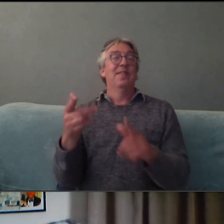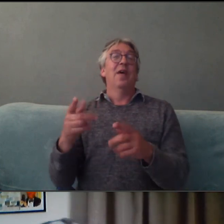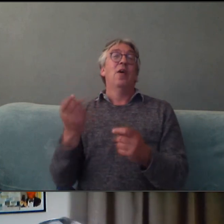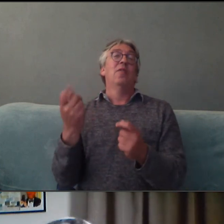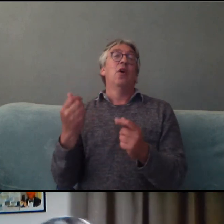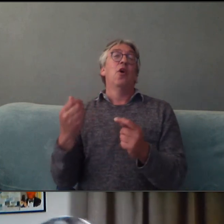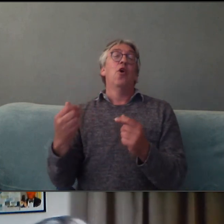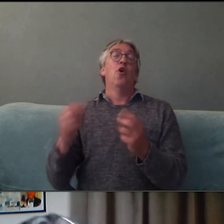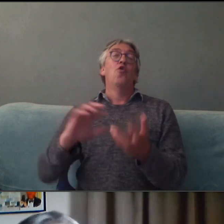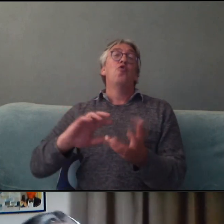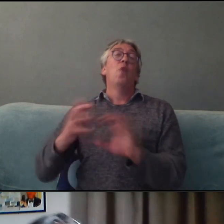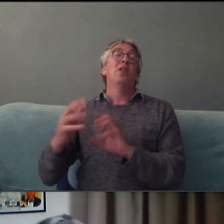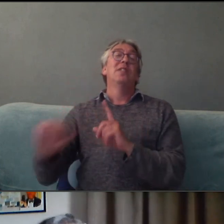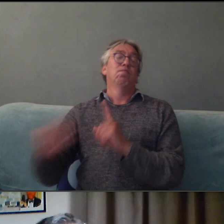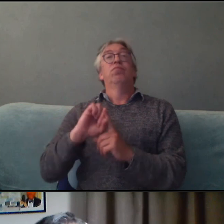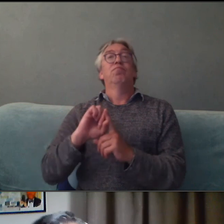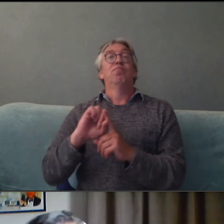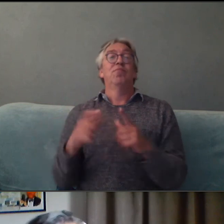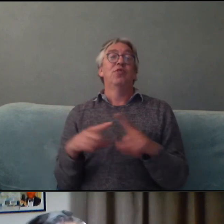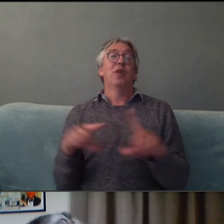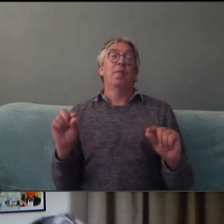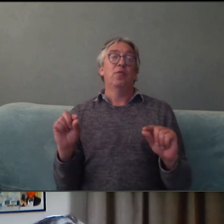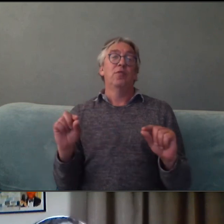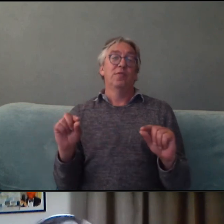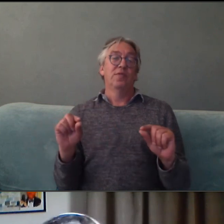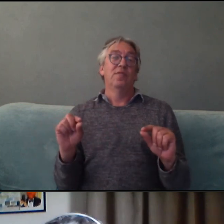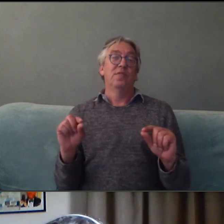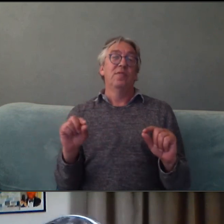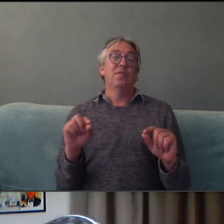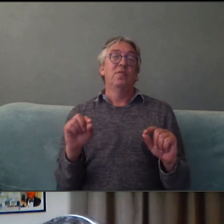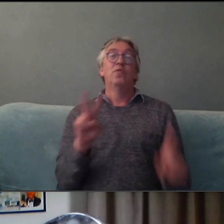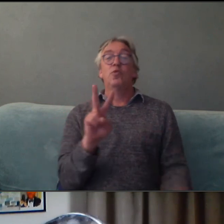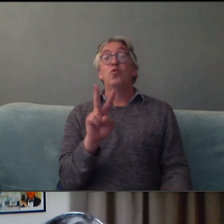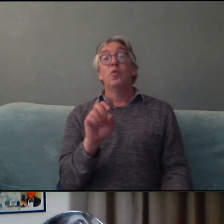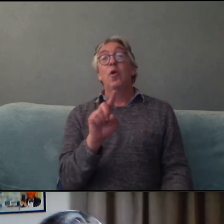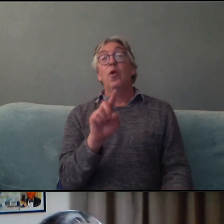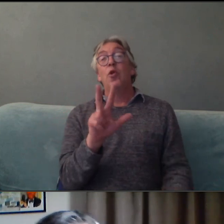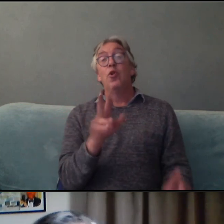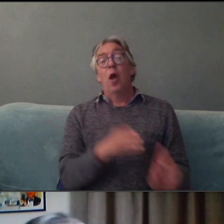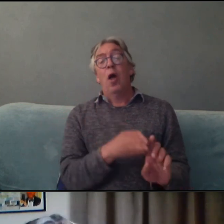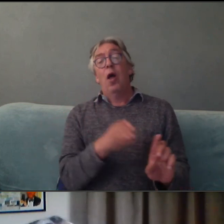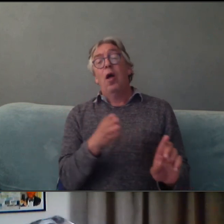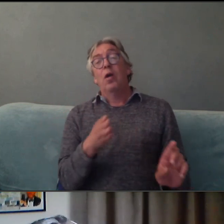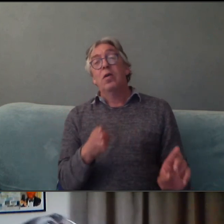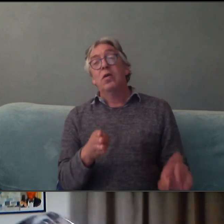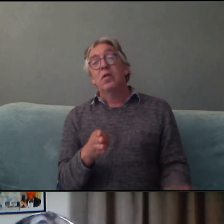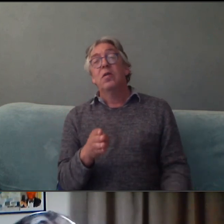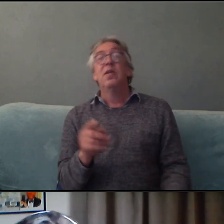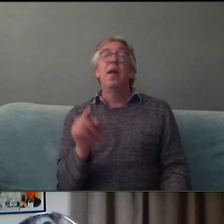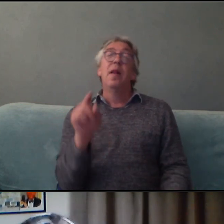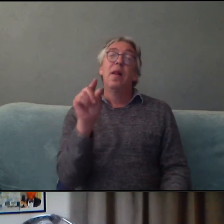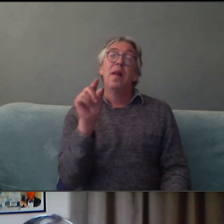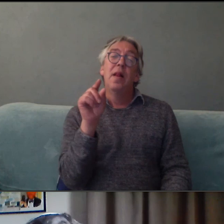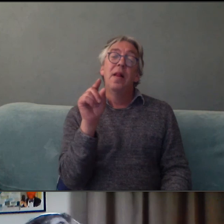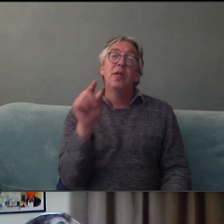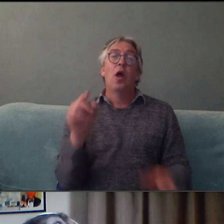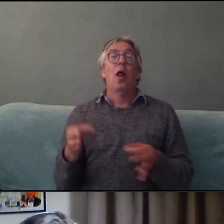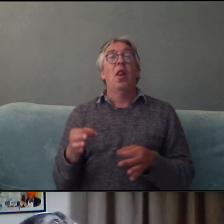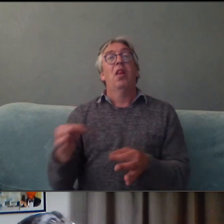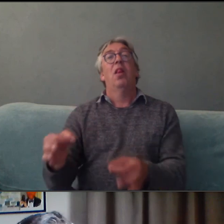been some, there was a bit of a stagnancy in the